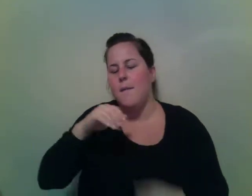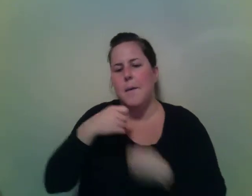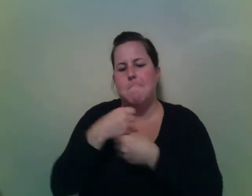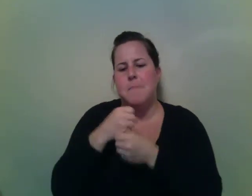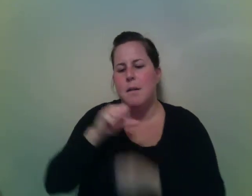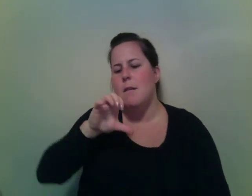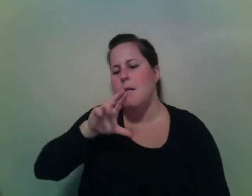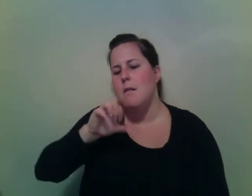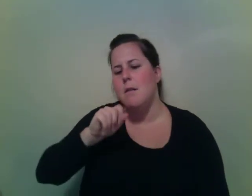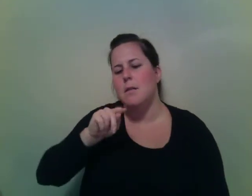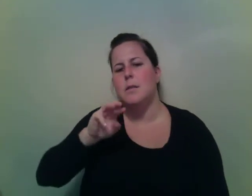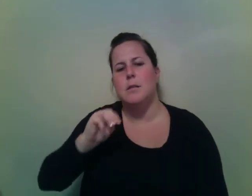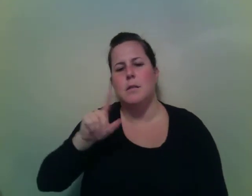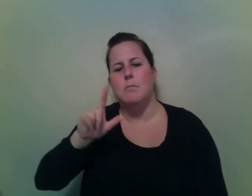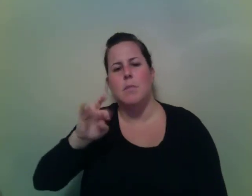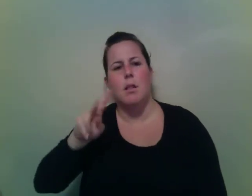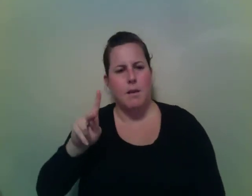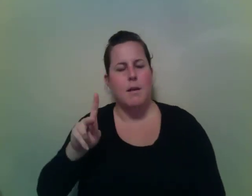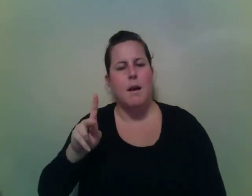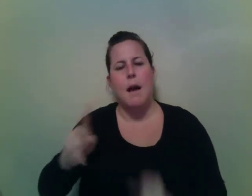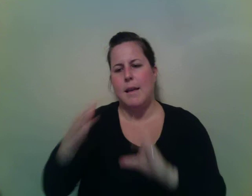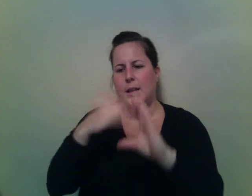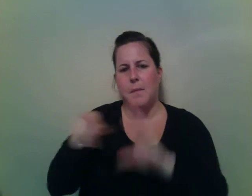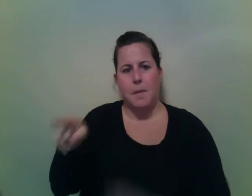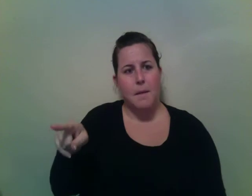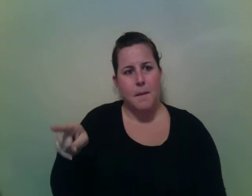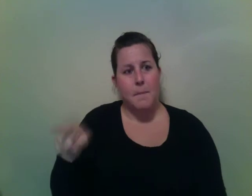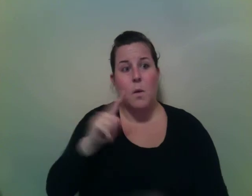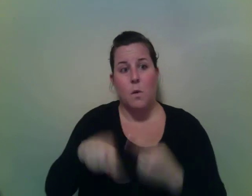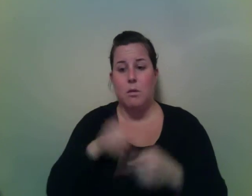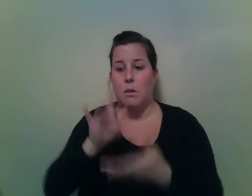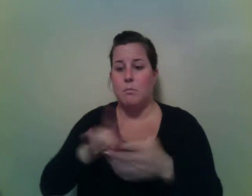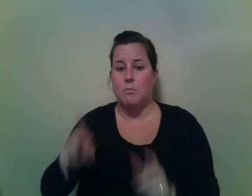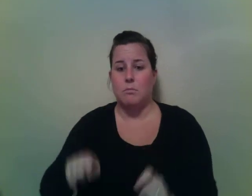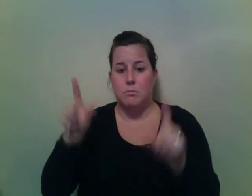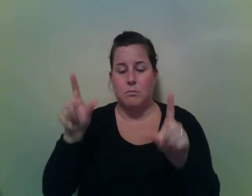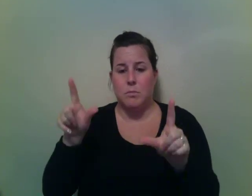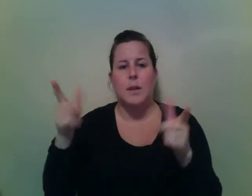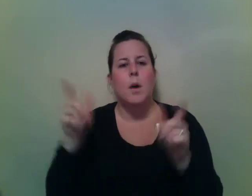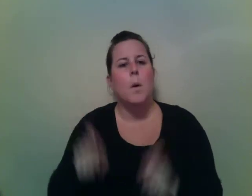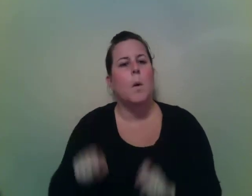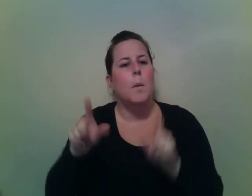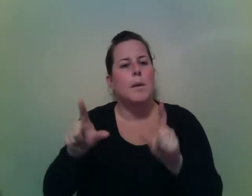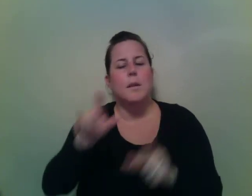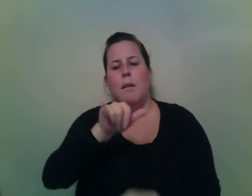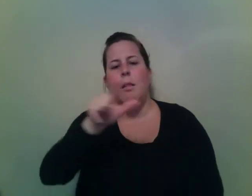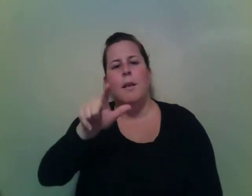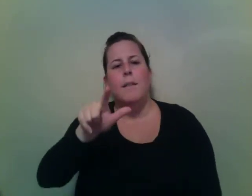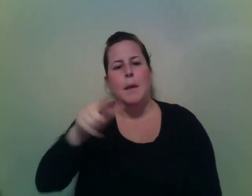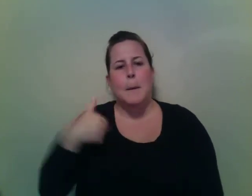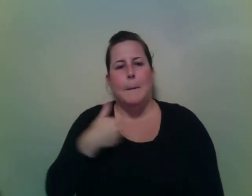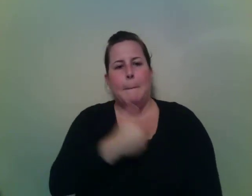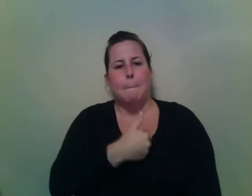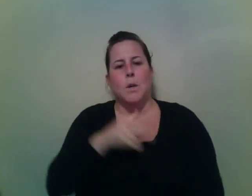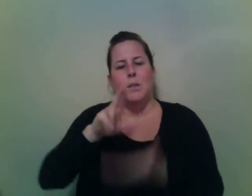that if someone wants to sign up, I send it to them. And when they click on that link, it opens up Young Living member sign-up. And my